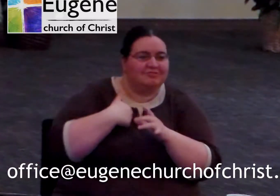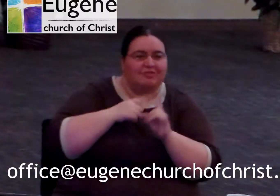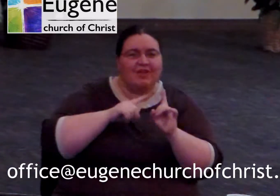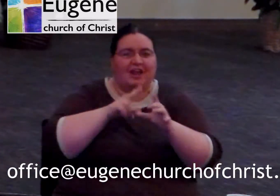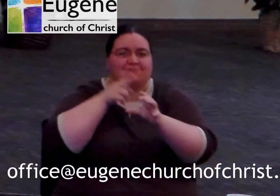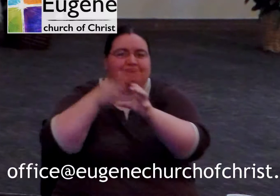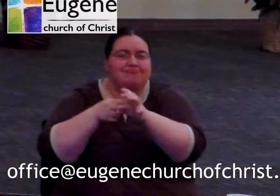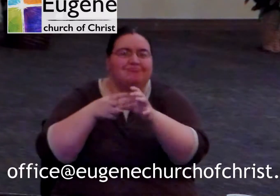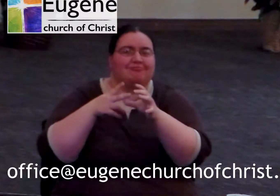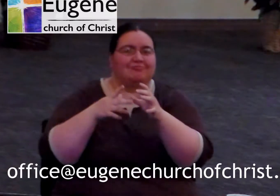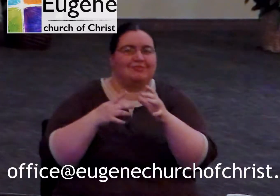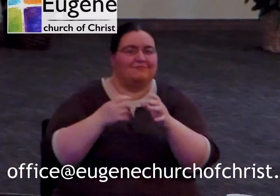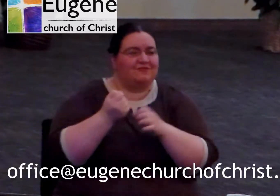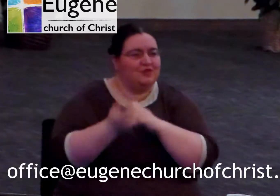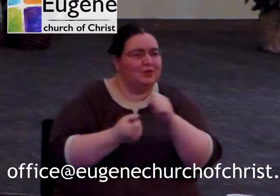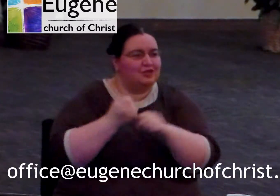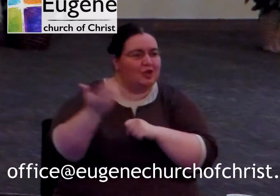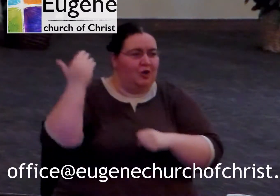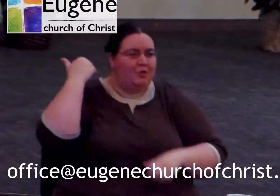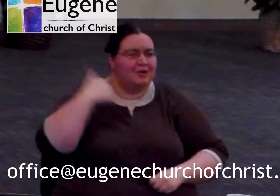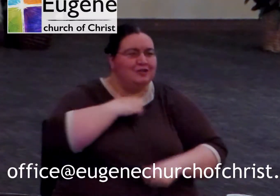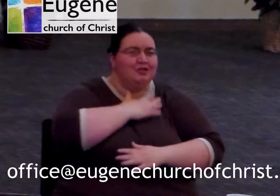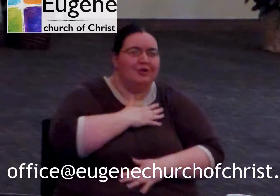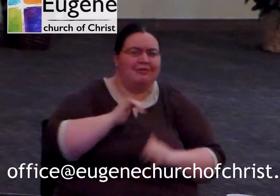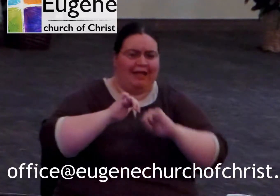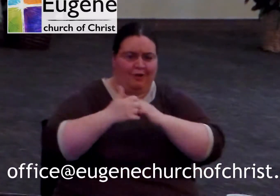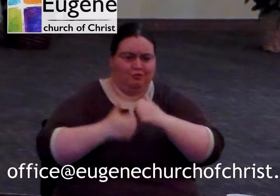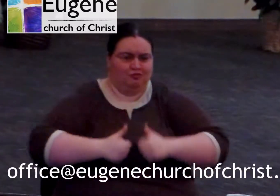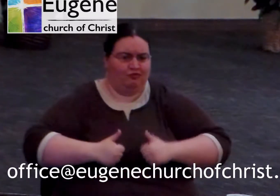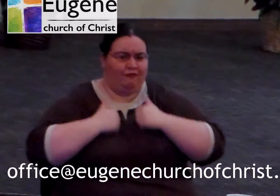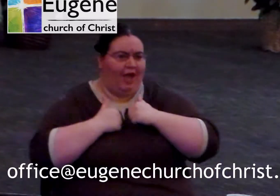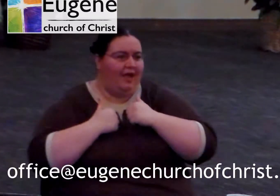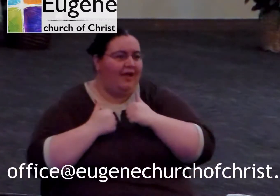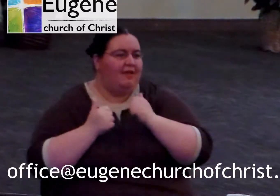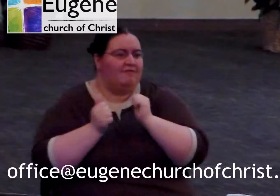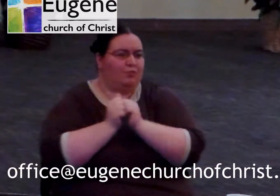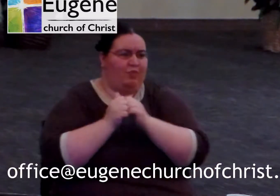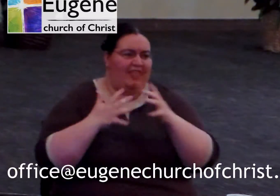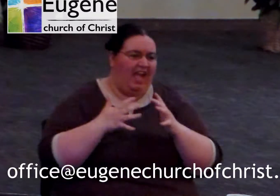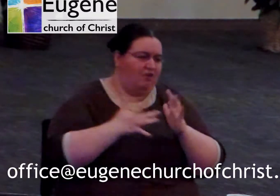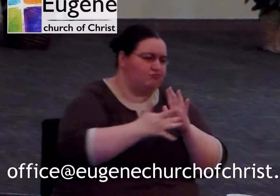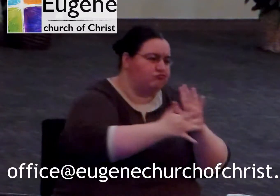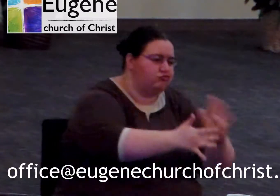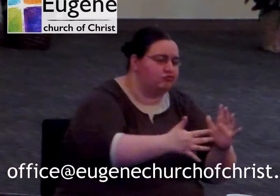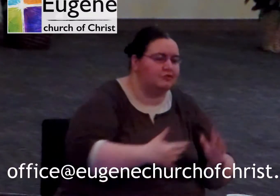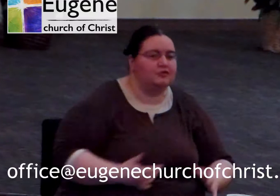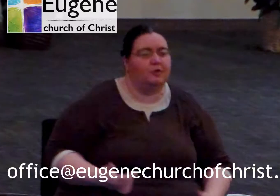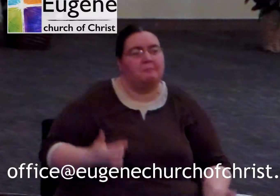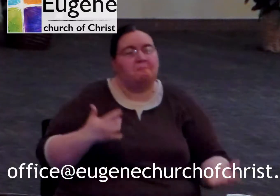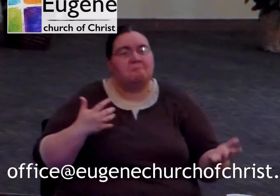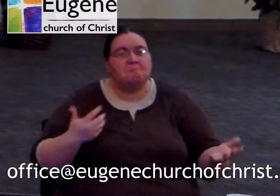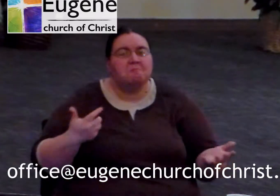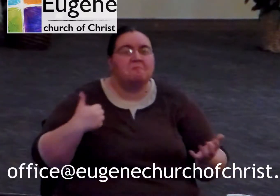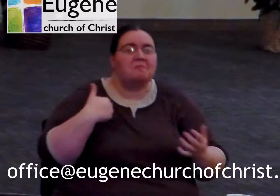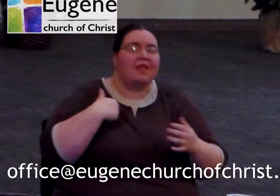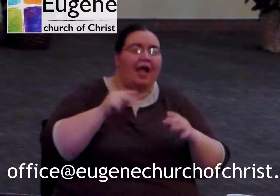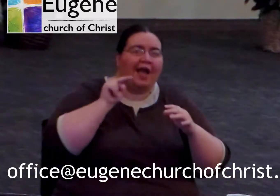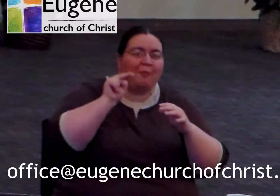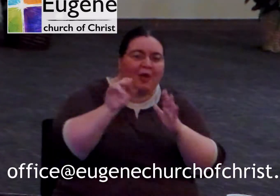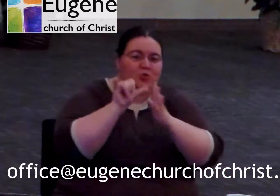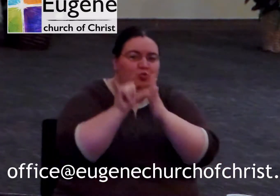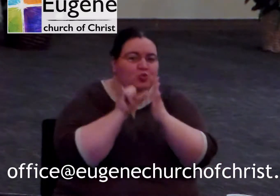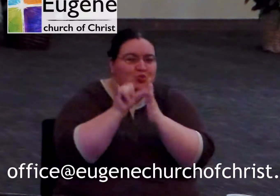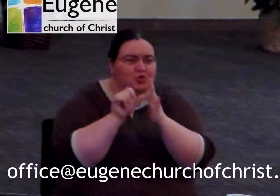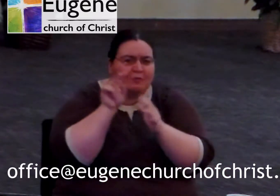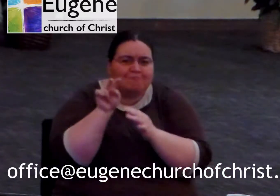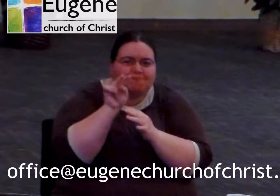lines. And here's what my problem is. My wife tells me this. When I get involved in a hobby, I'm all or nothing. I'm going to go all